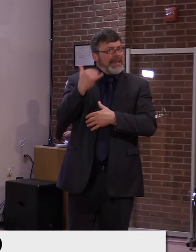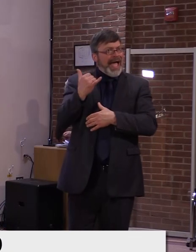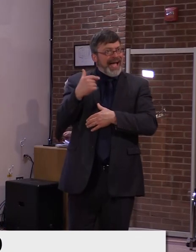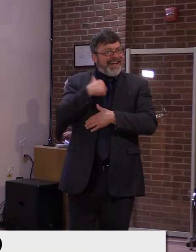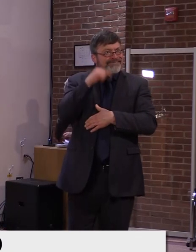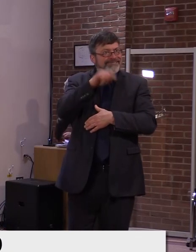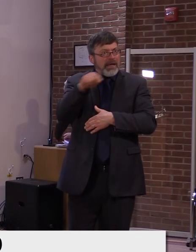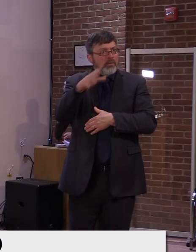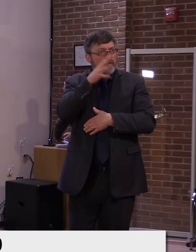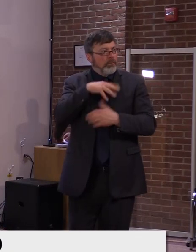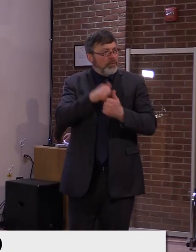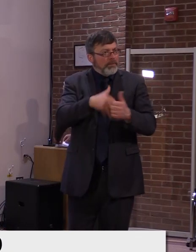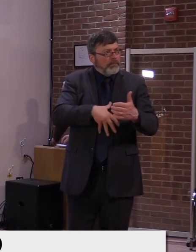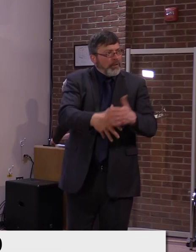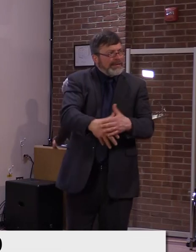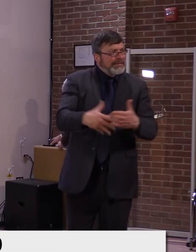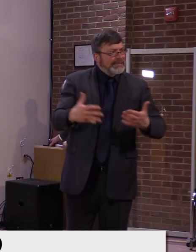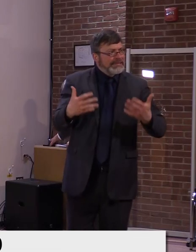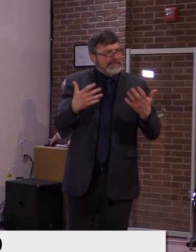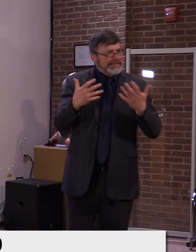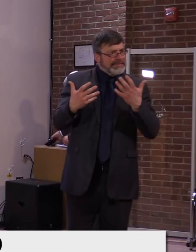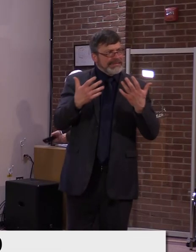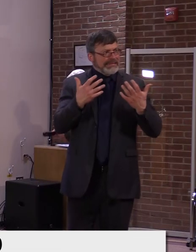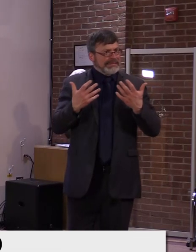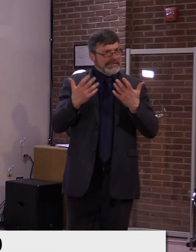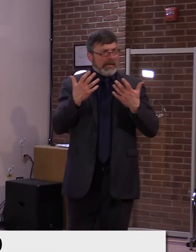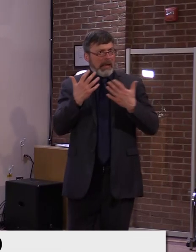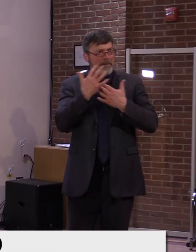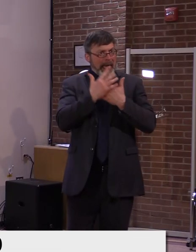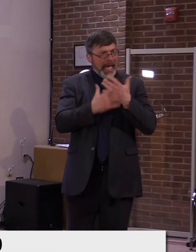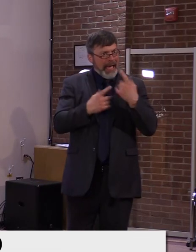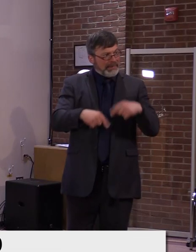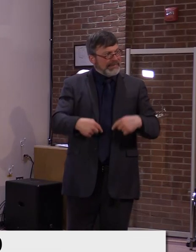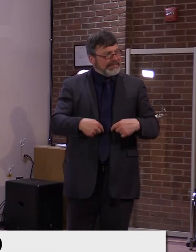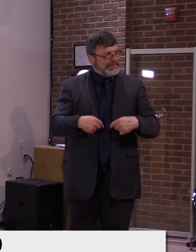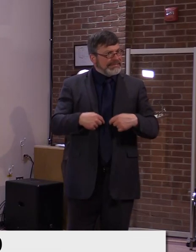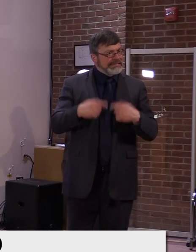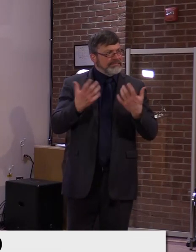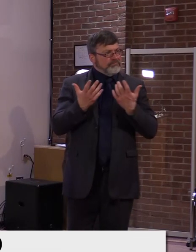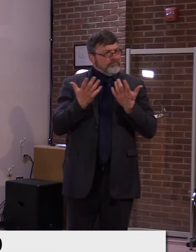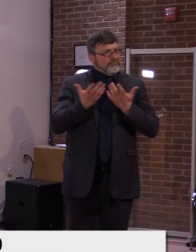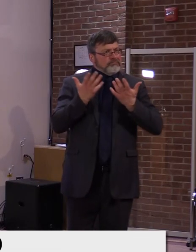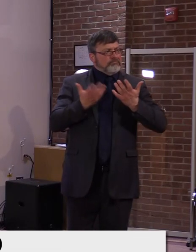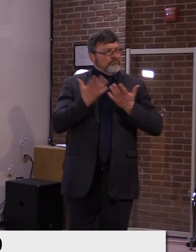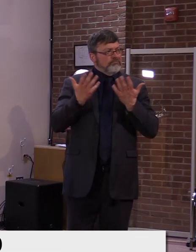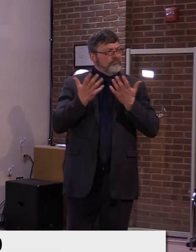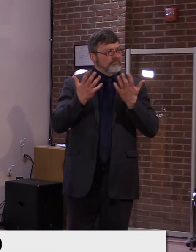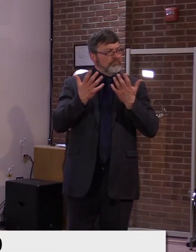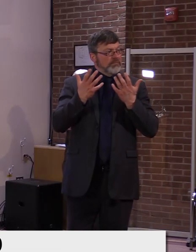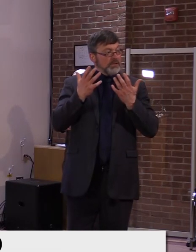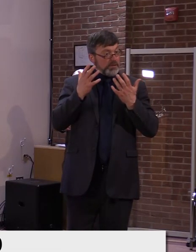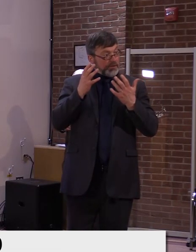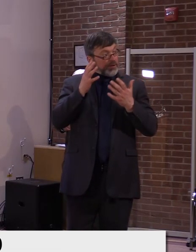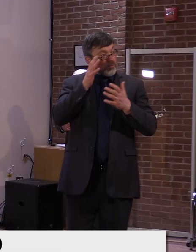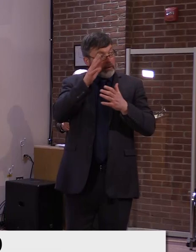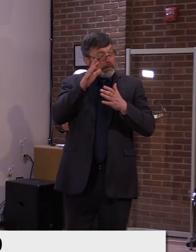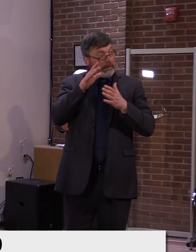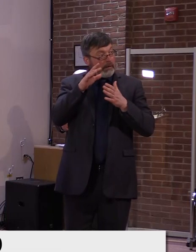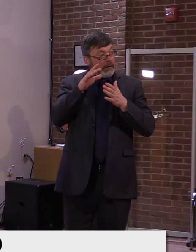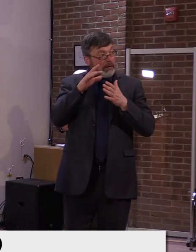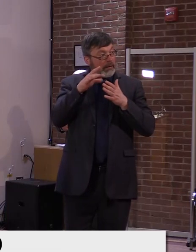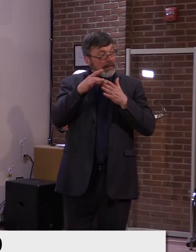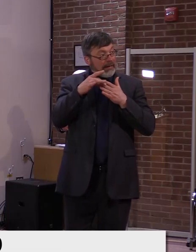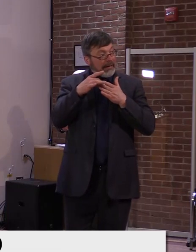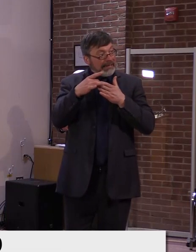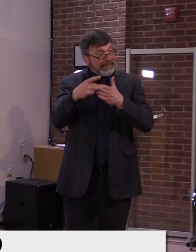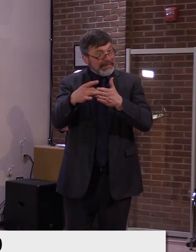I know blood clots are also something that can be a problem for folks who are on birth